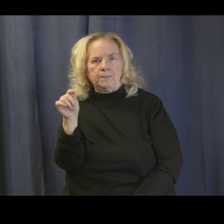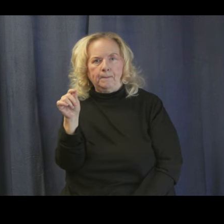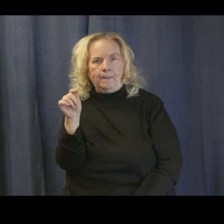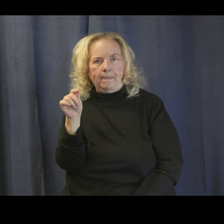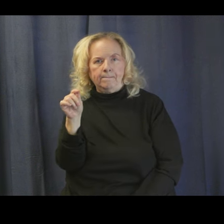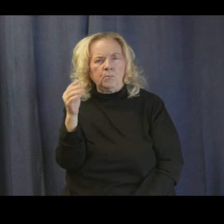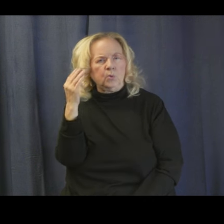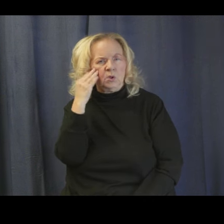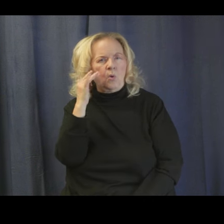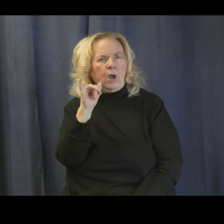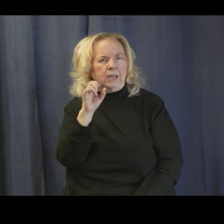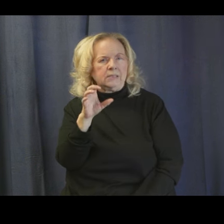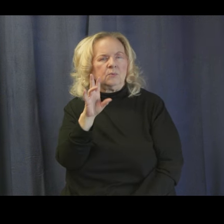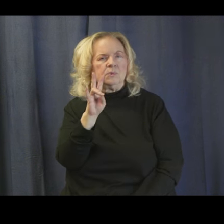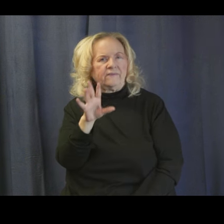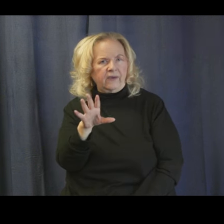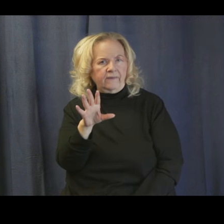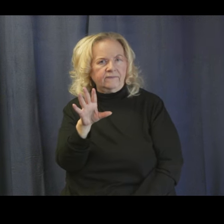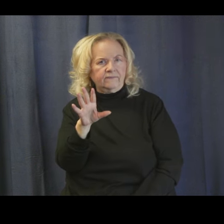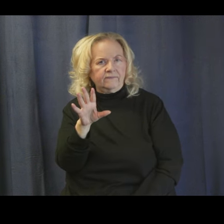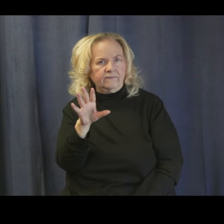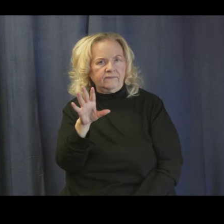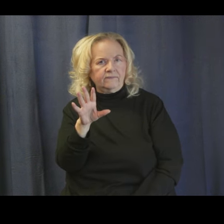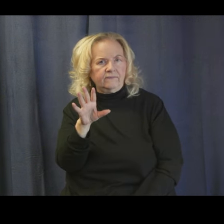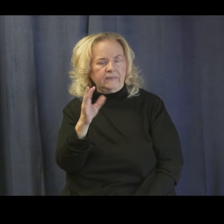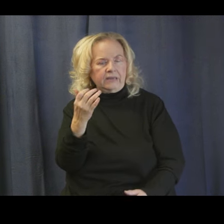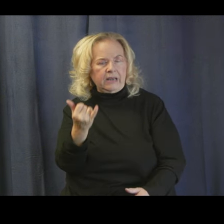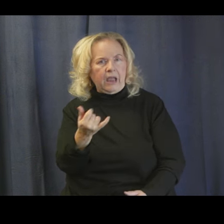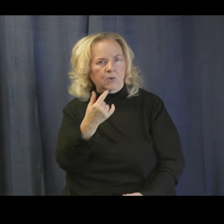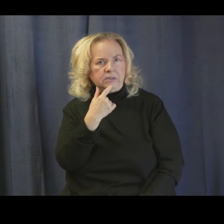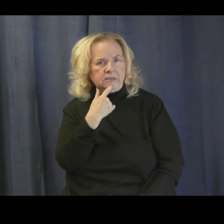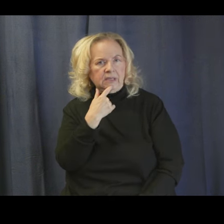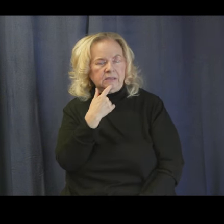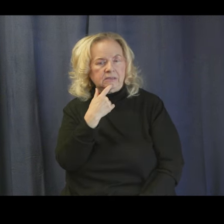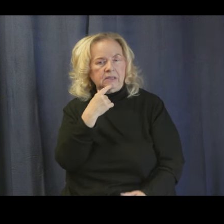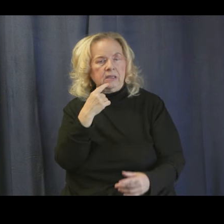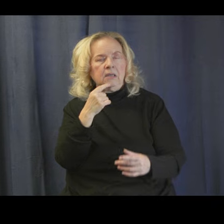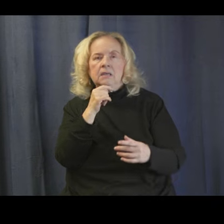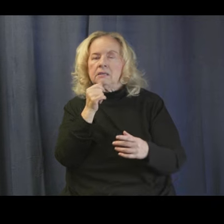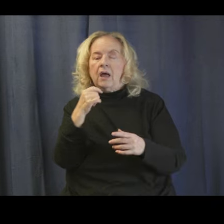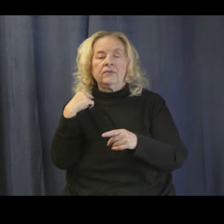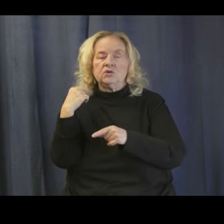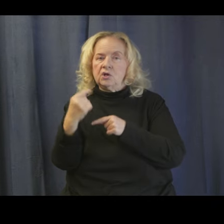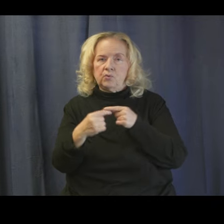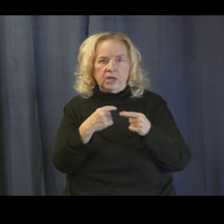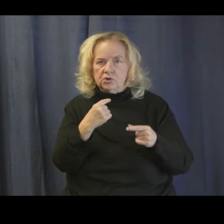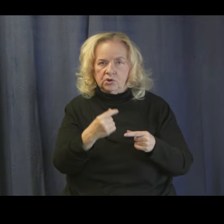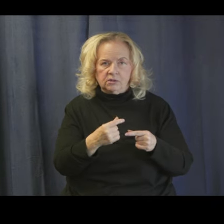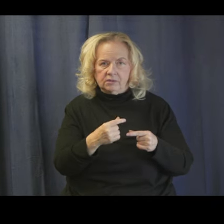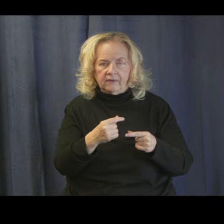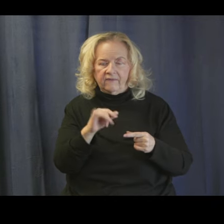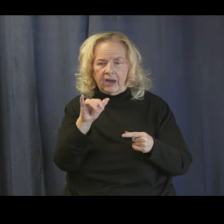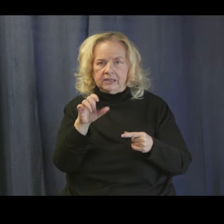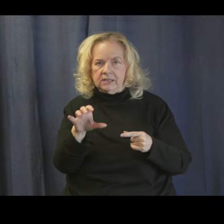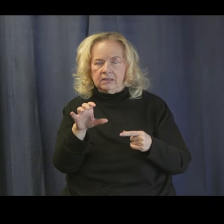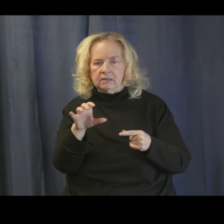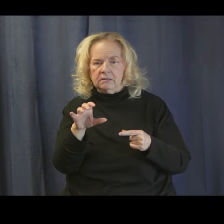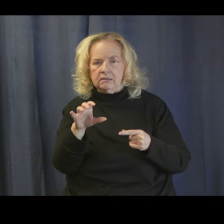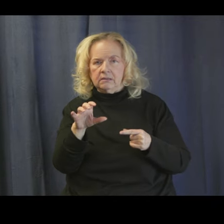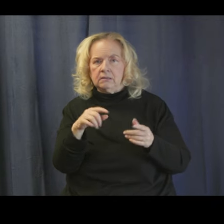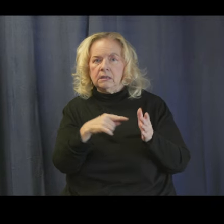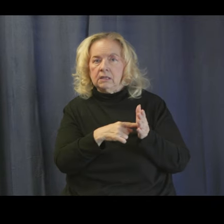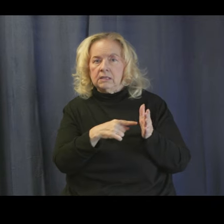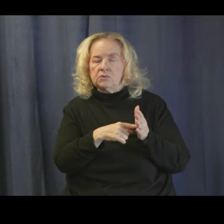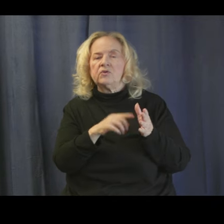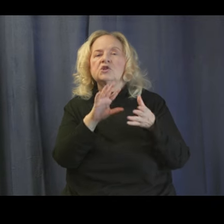Genesis 25:19-20. We know Isaac was 75. And now it says, these are not the generations of Isaac, but